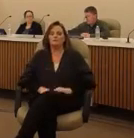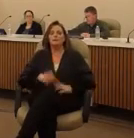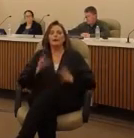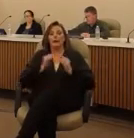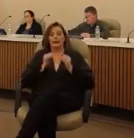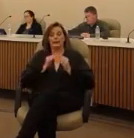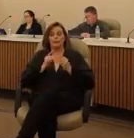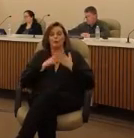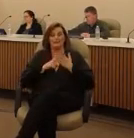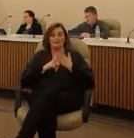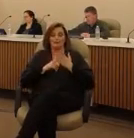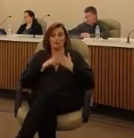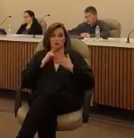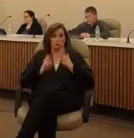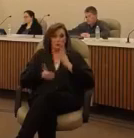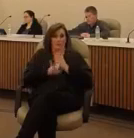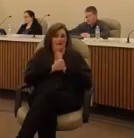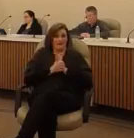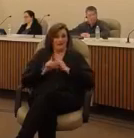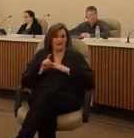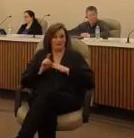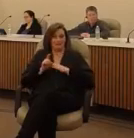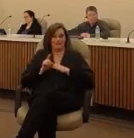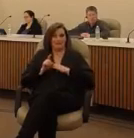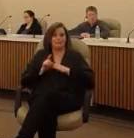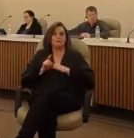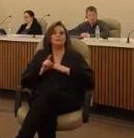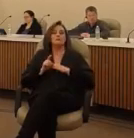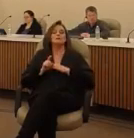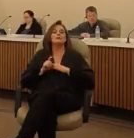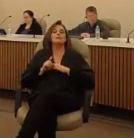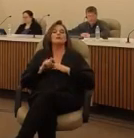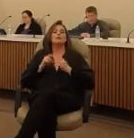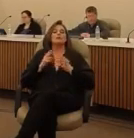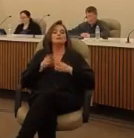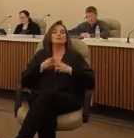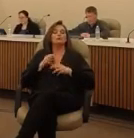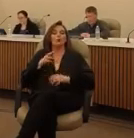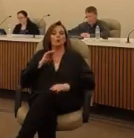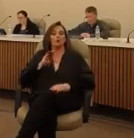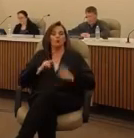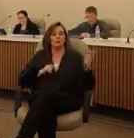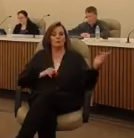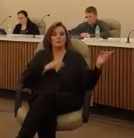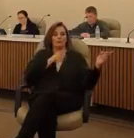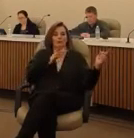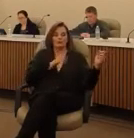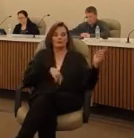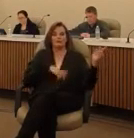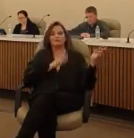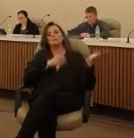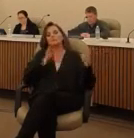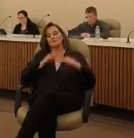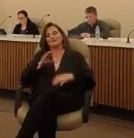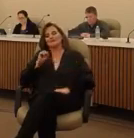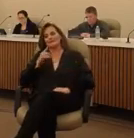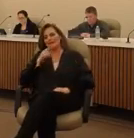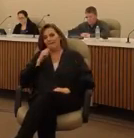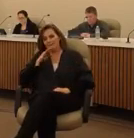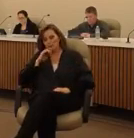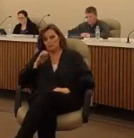discussion on the motion to amend? Hearing none, please call the roll. Councilmember Barley? Aye. Councilmember